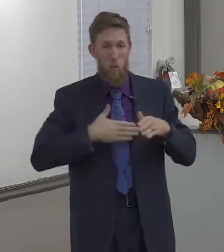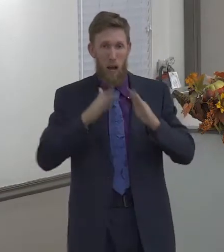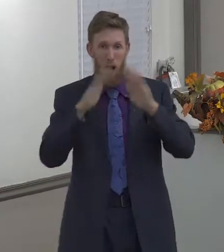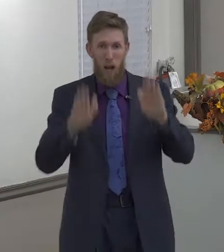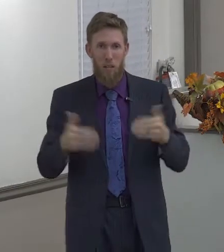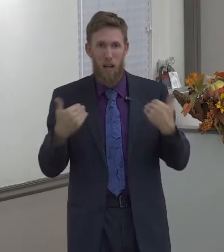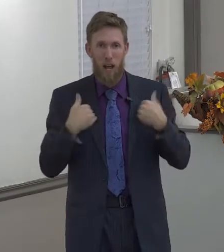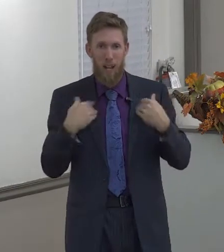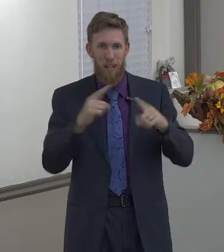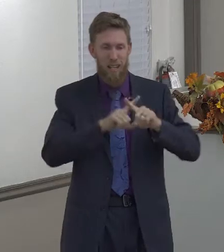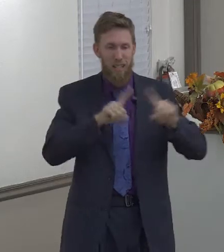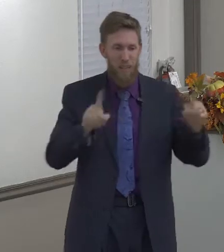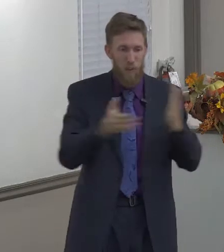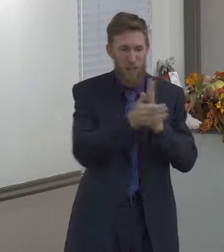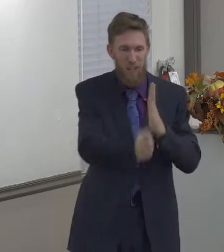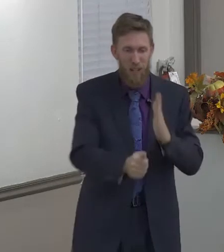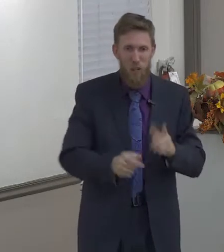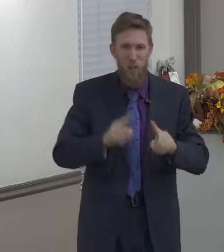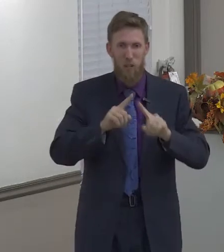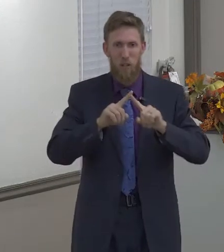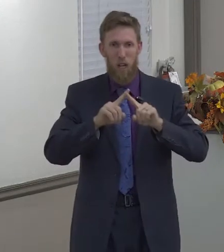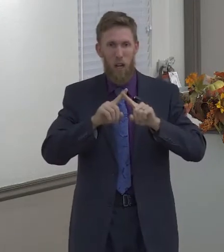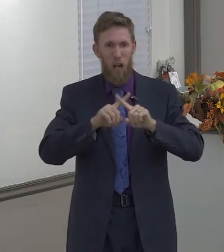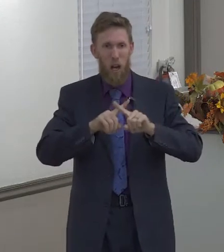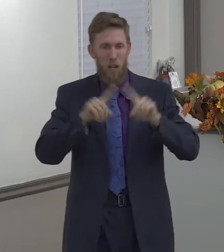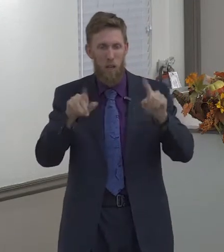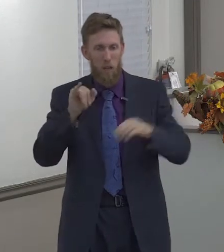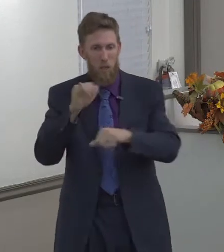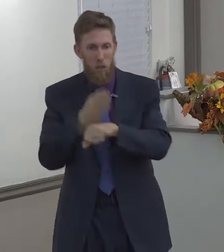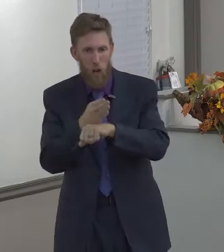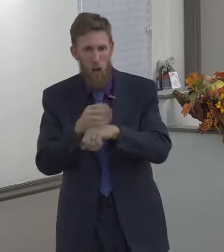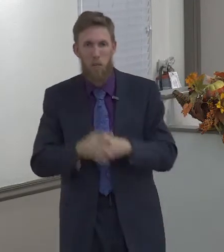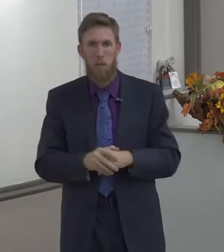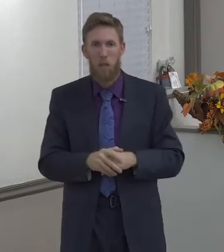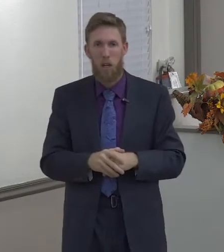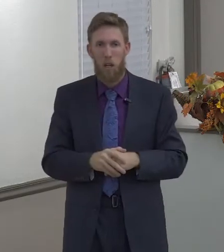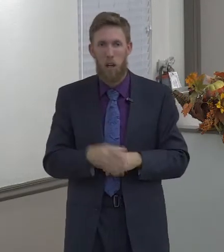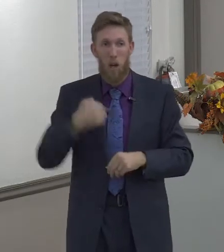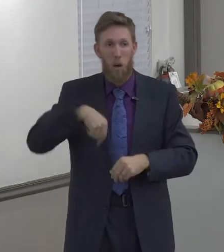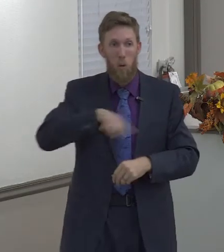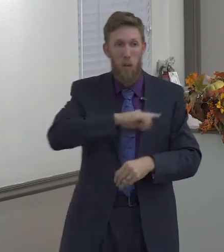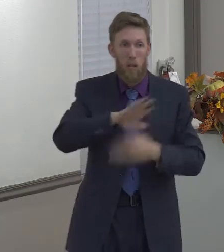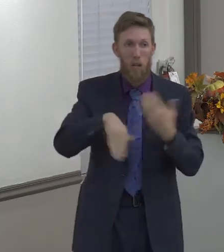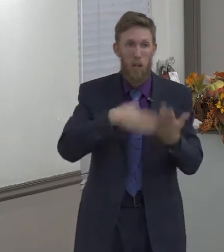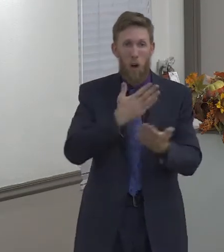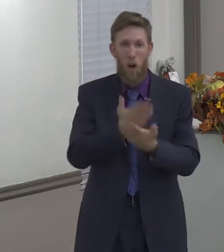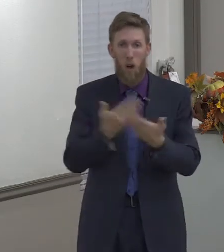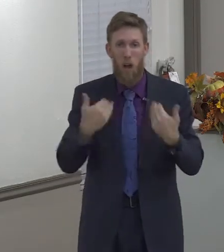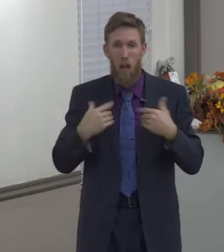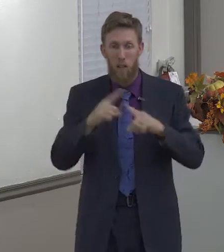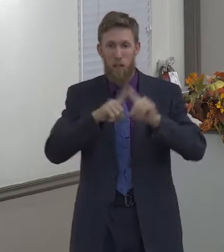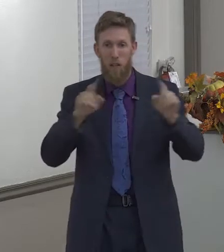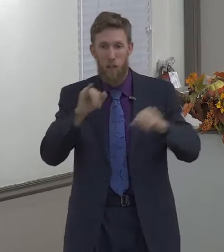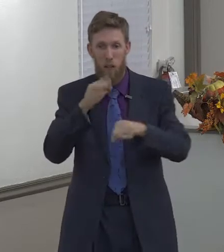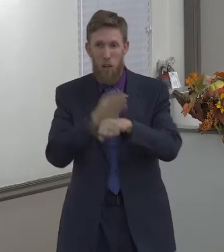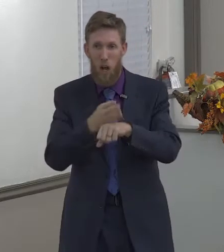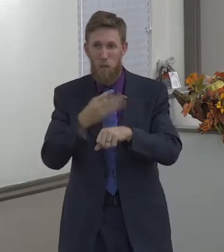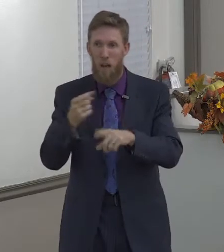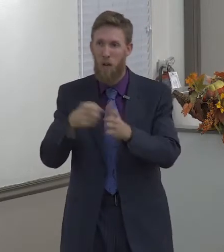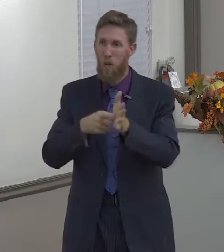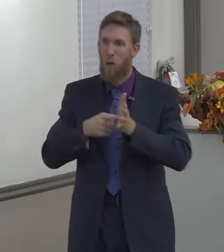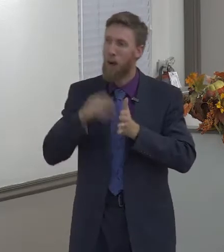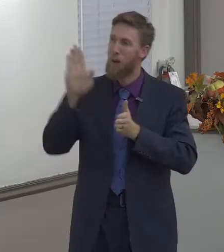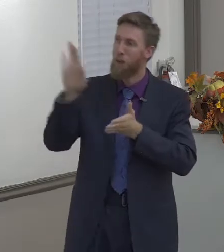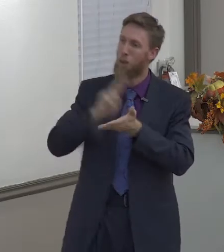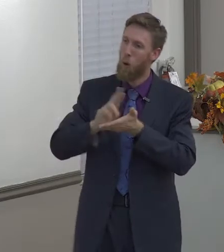it all work. If it wasn't for the Holy Spirit of God, we might have the greatest musicians, but nobody's running the